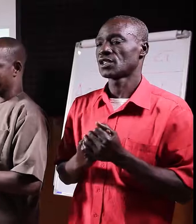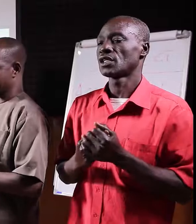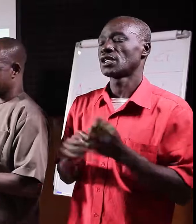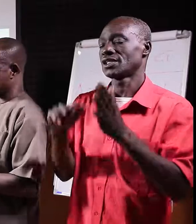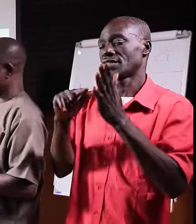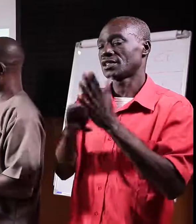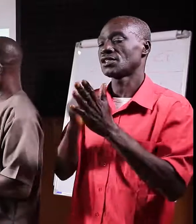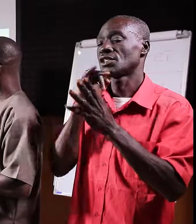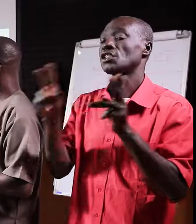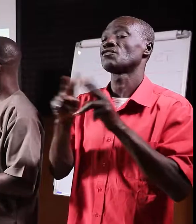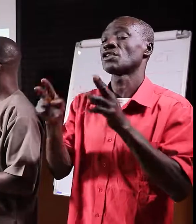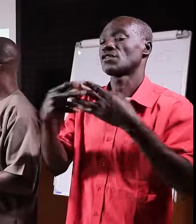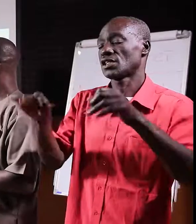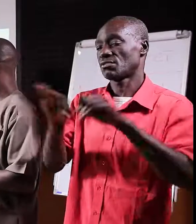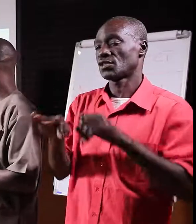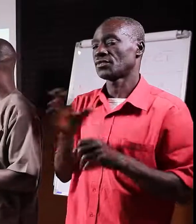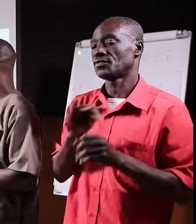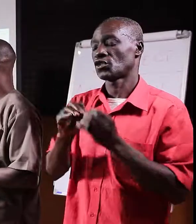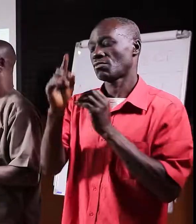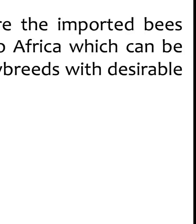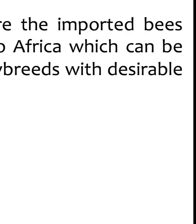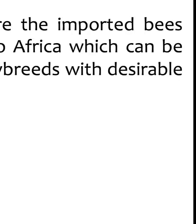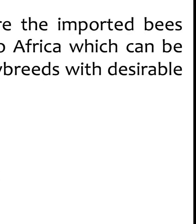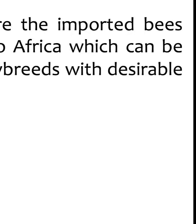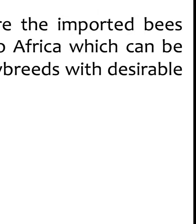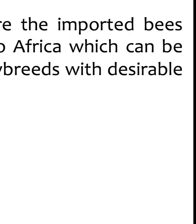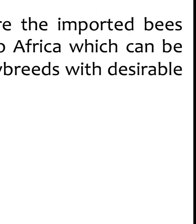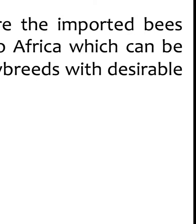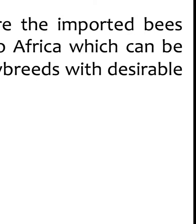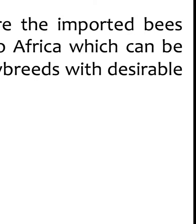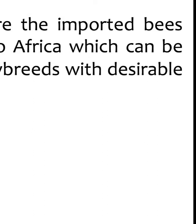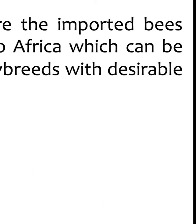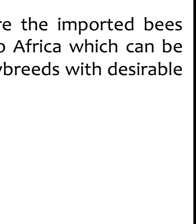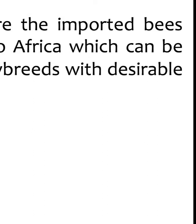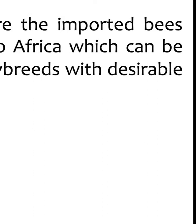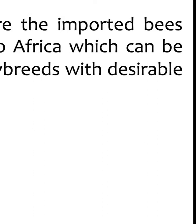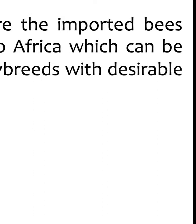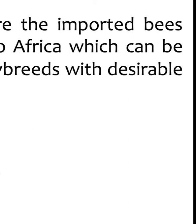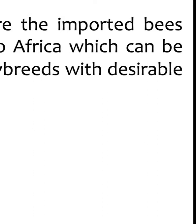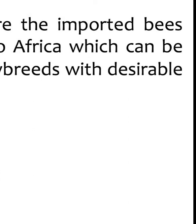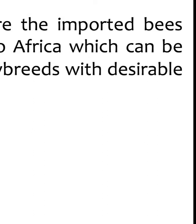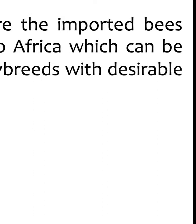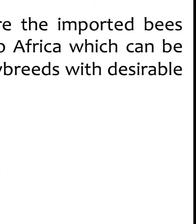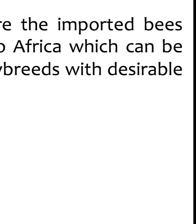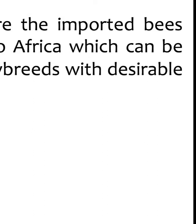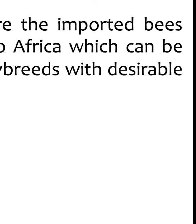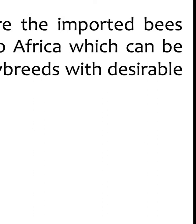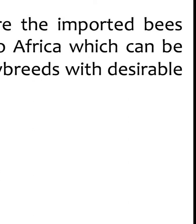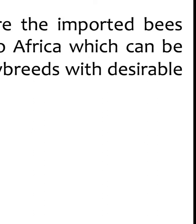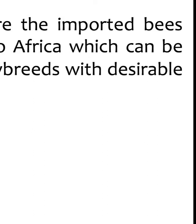exotic breeds? One, they are disease resistant. Two,